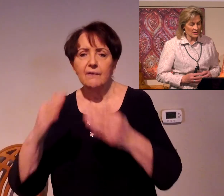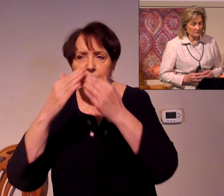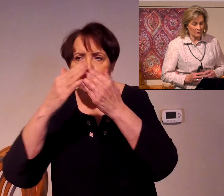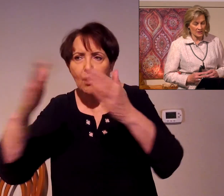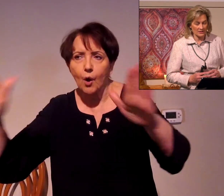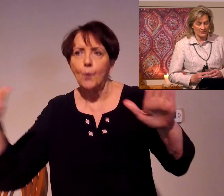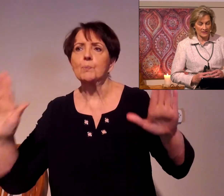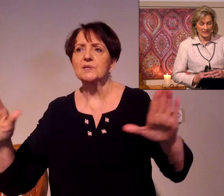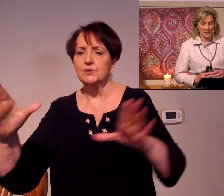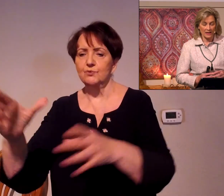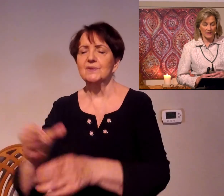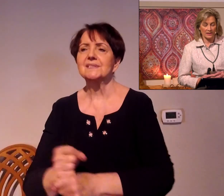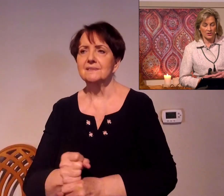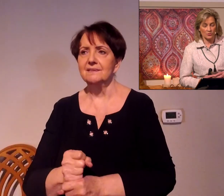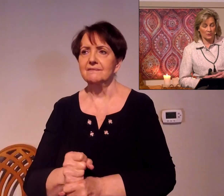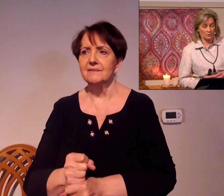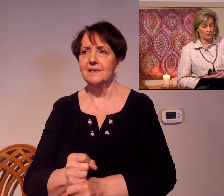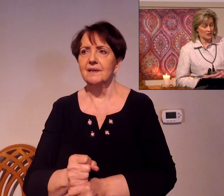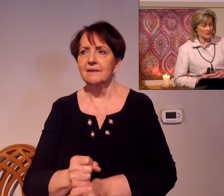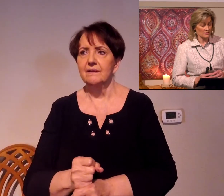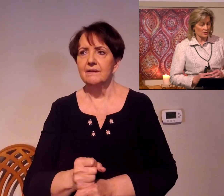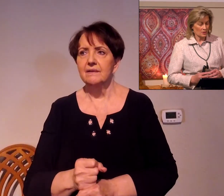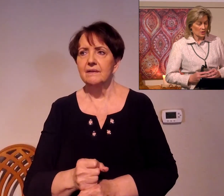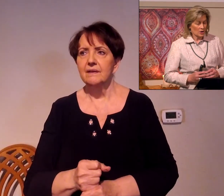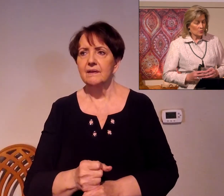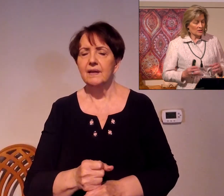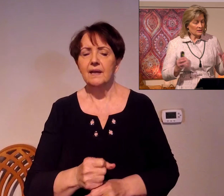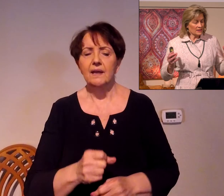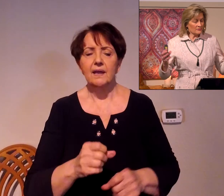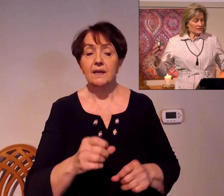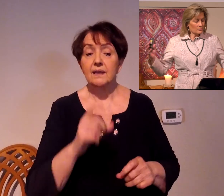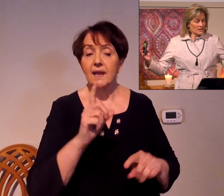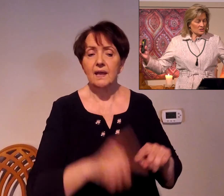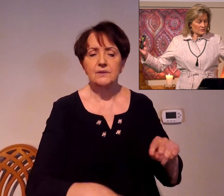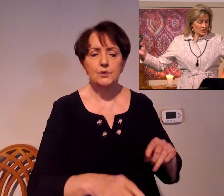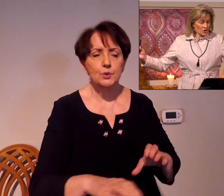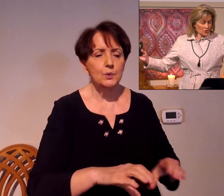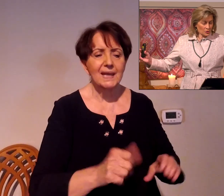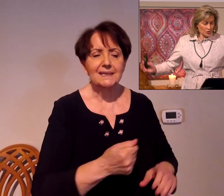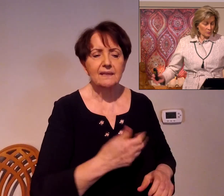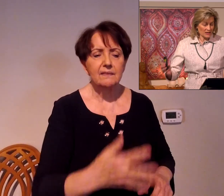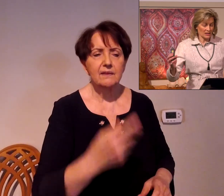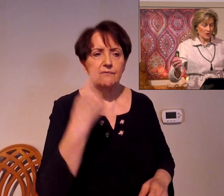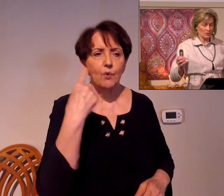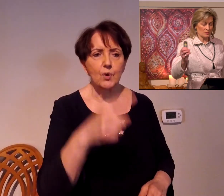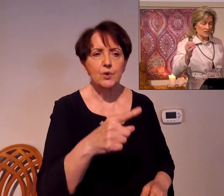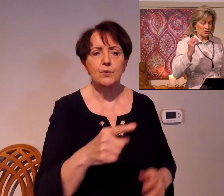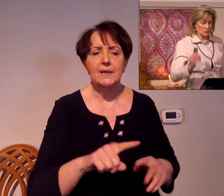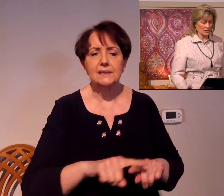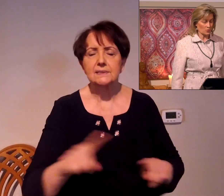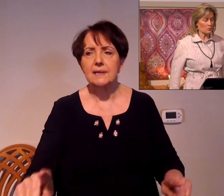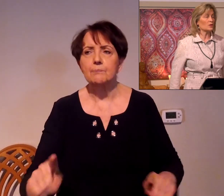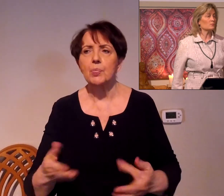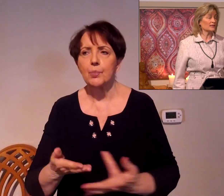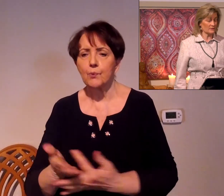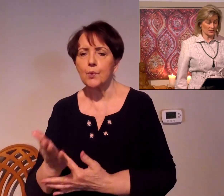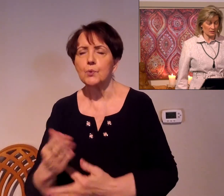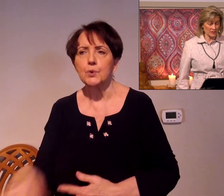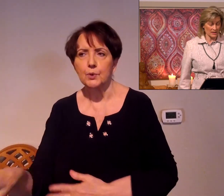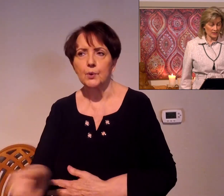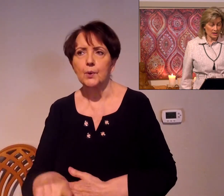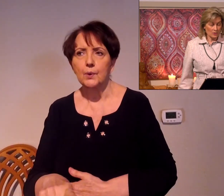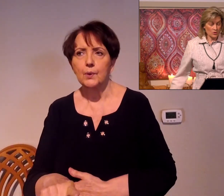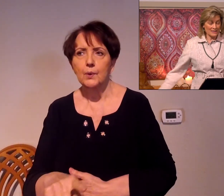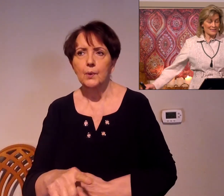do anything for us unless it can do it through us. We live in the midst of eternal good, but it can only be to us what we believe